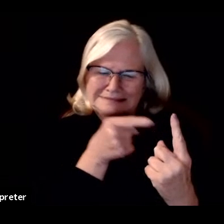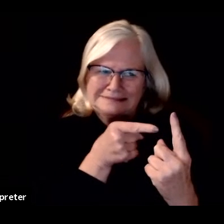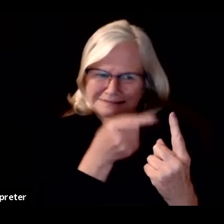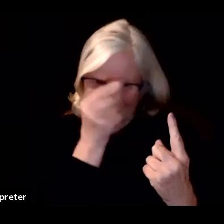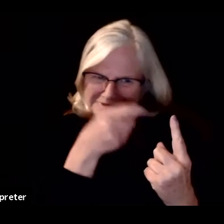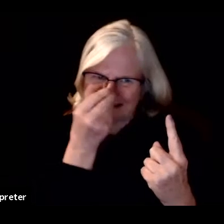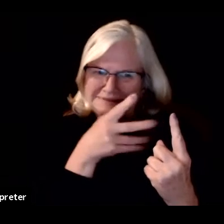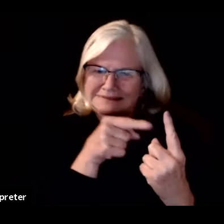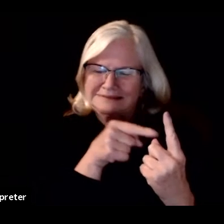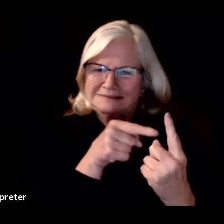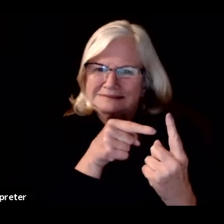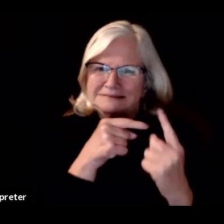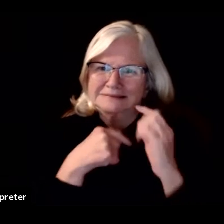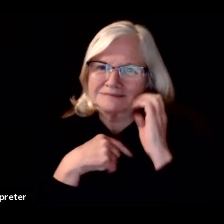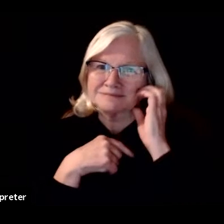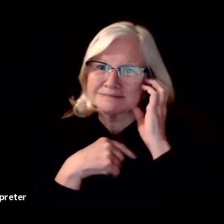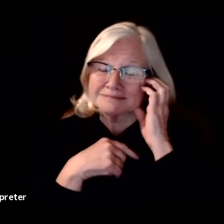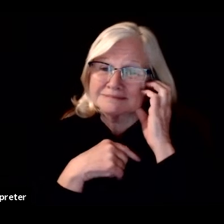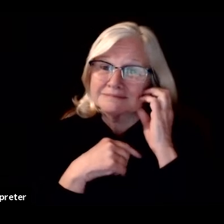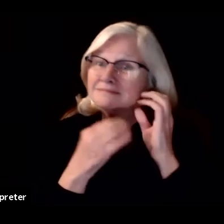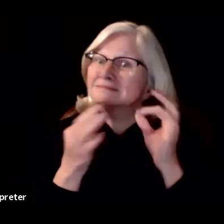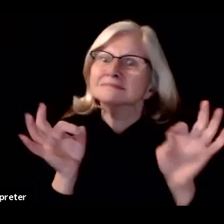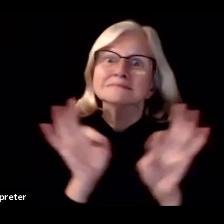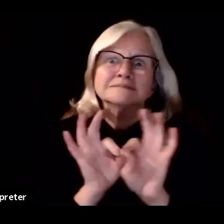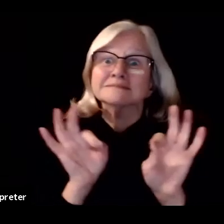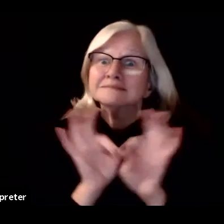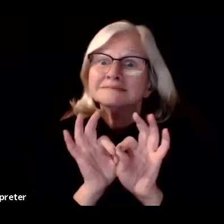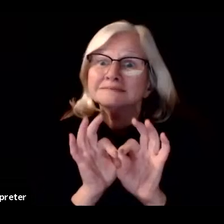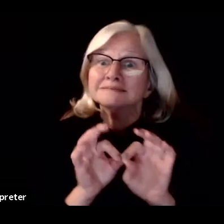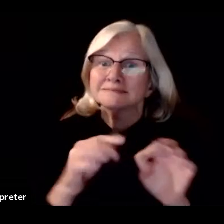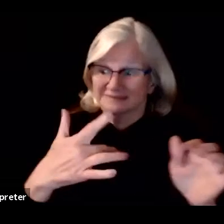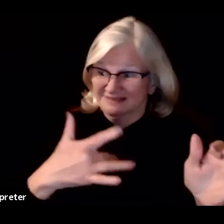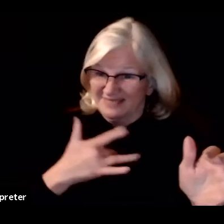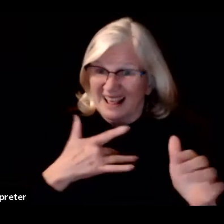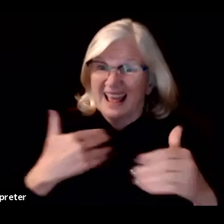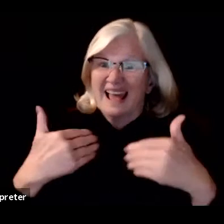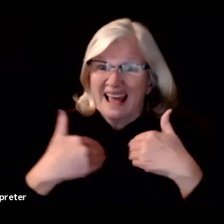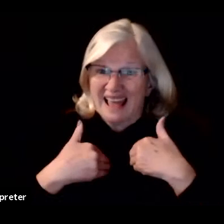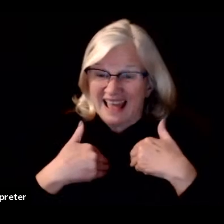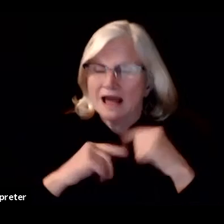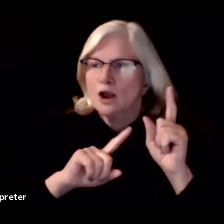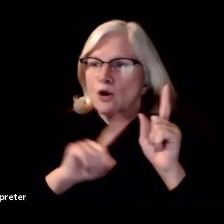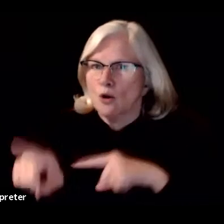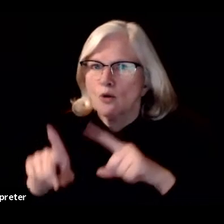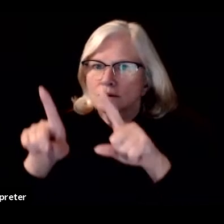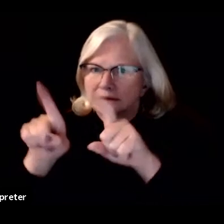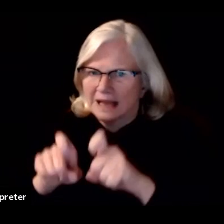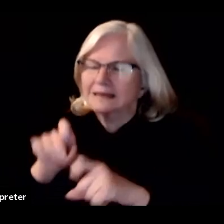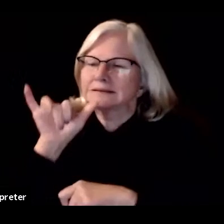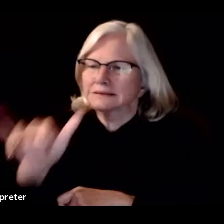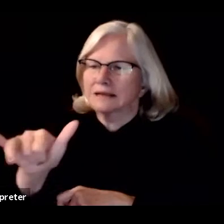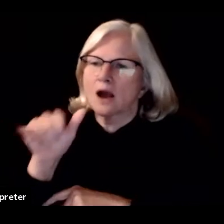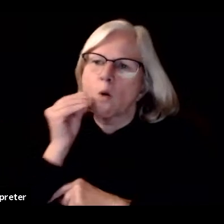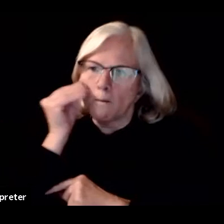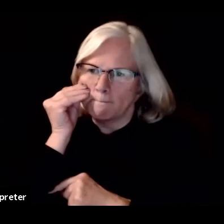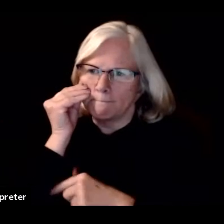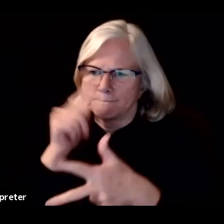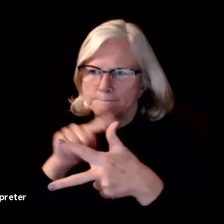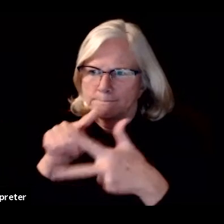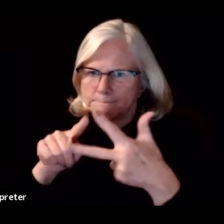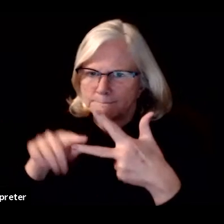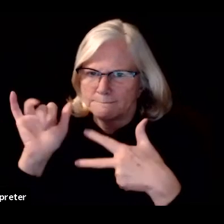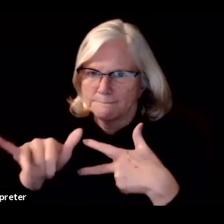those test results. If they're positive, you need to stay home for at least 10 days and until your symptoms